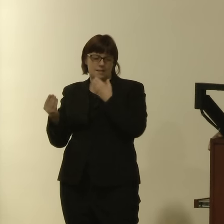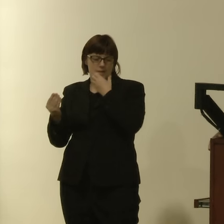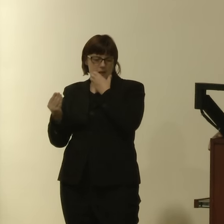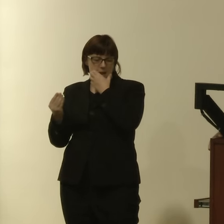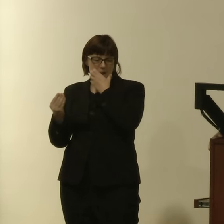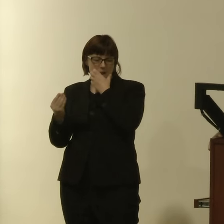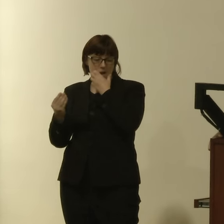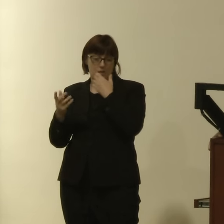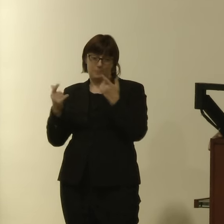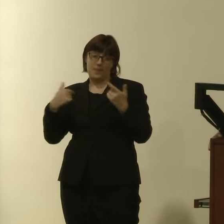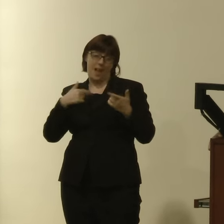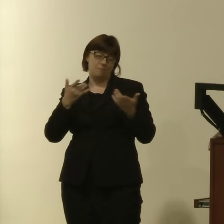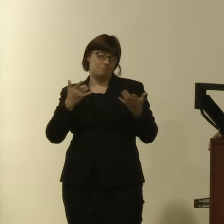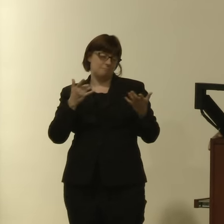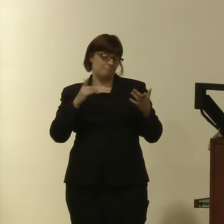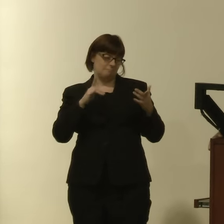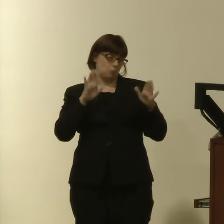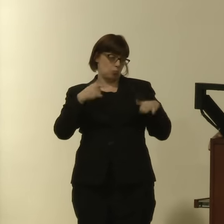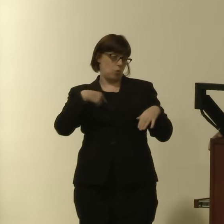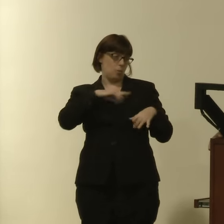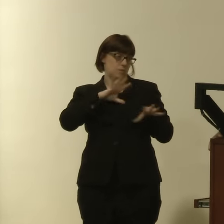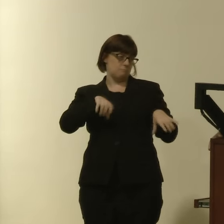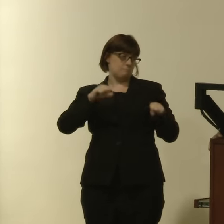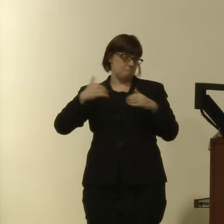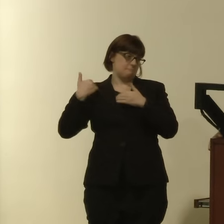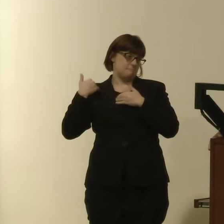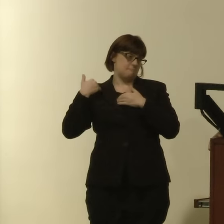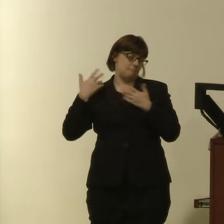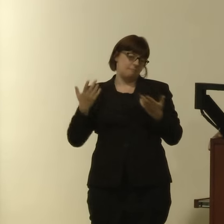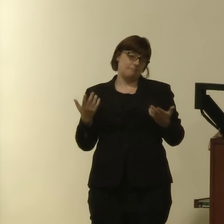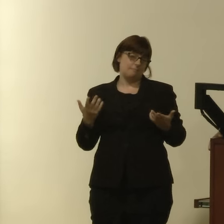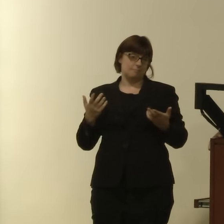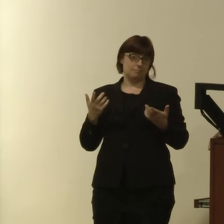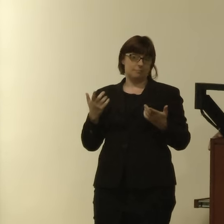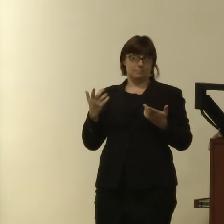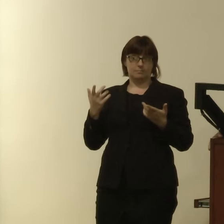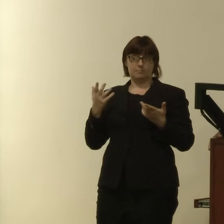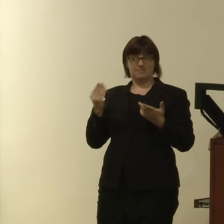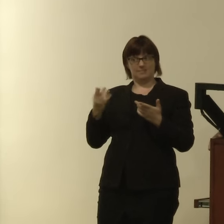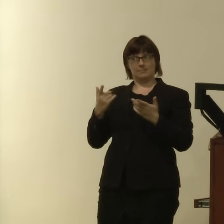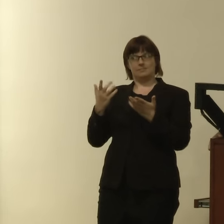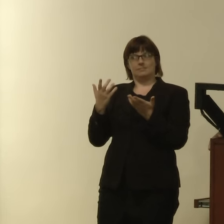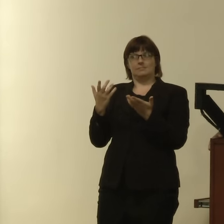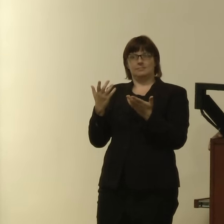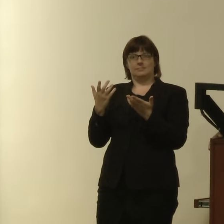a great thing for us to do, you know, as partners, especially the United States, which has all this